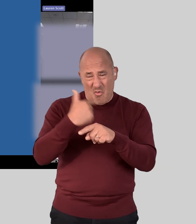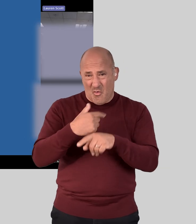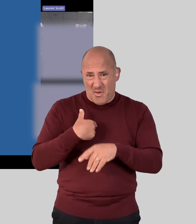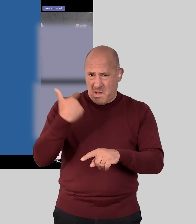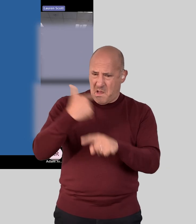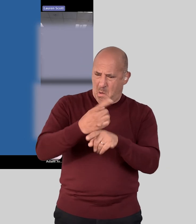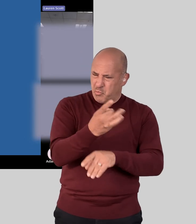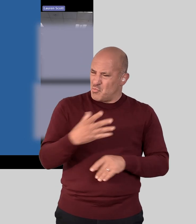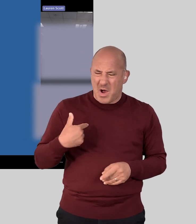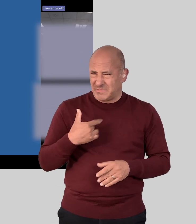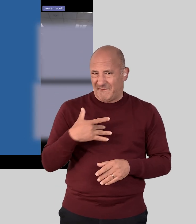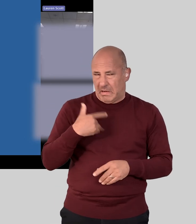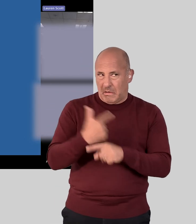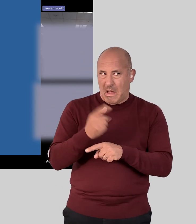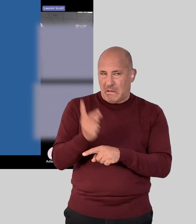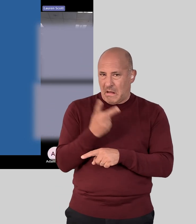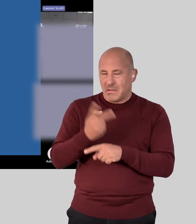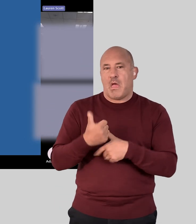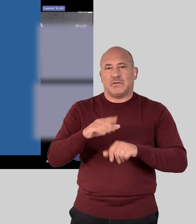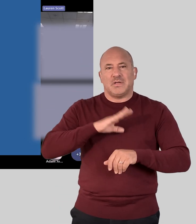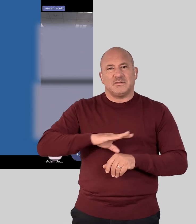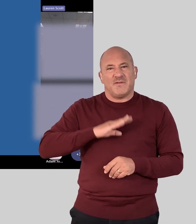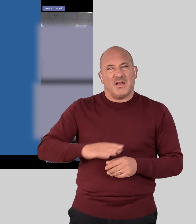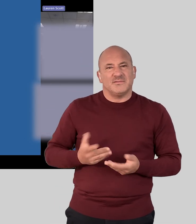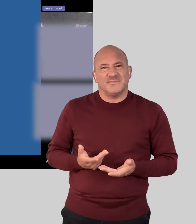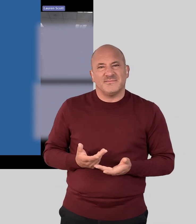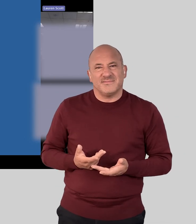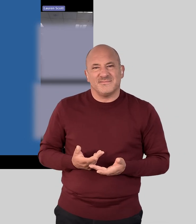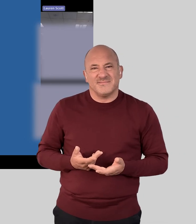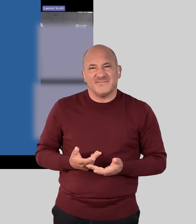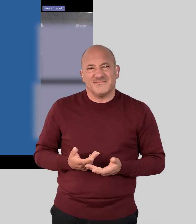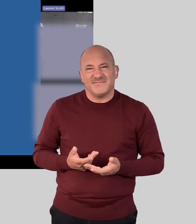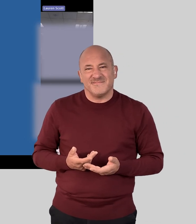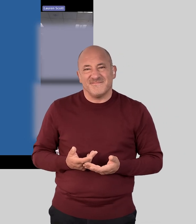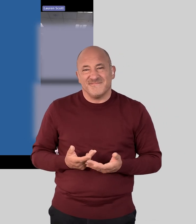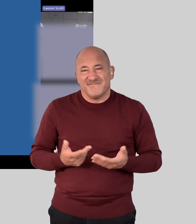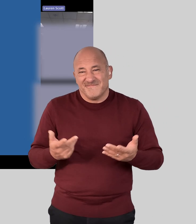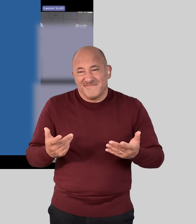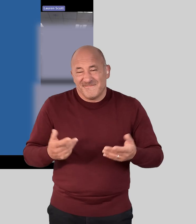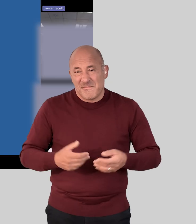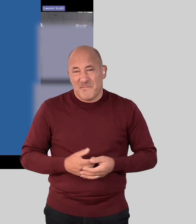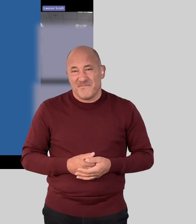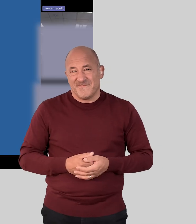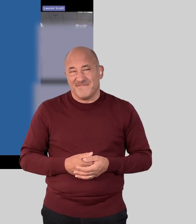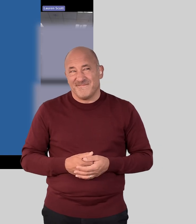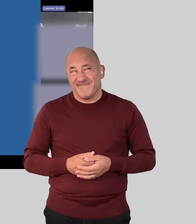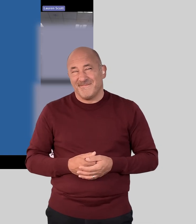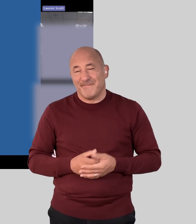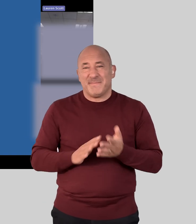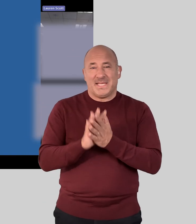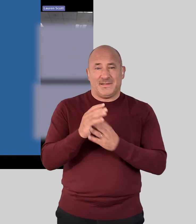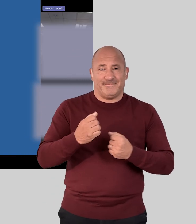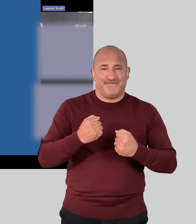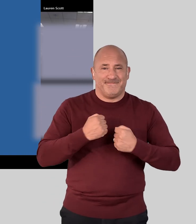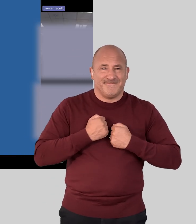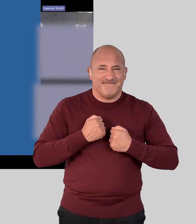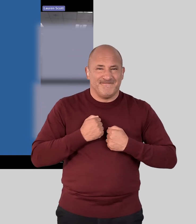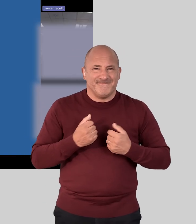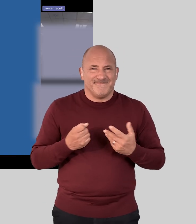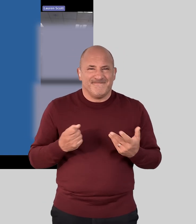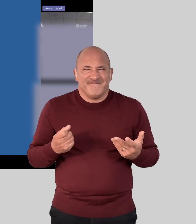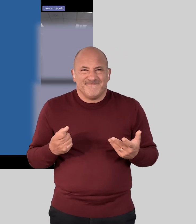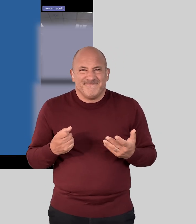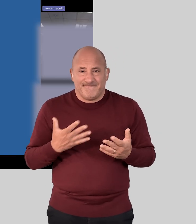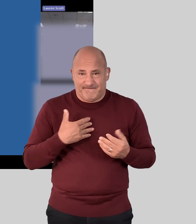kind of, yeah, submitting videos that I'm sure I didn't film just once. And